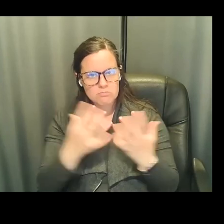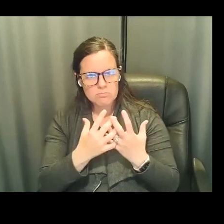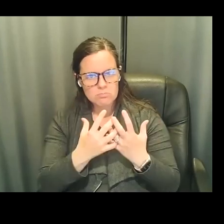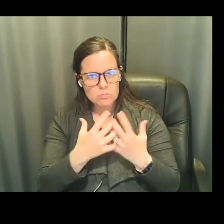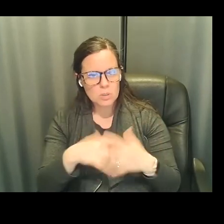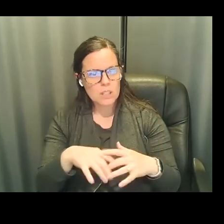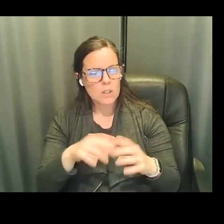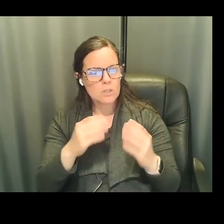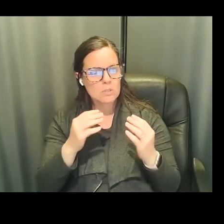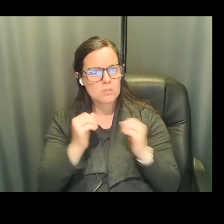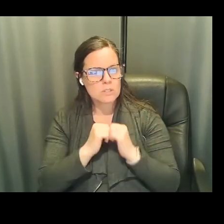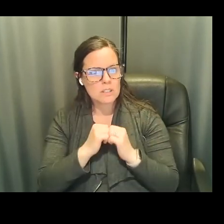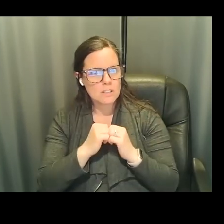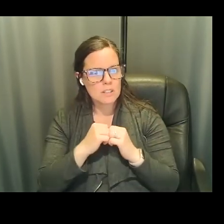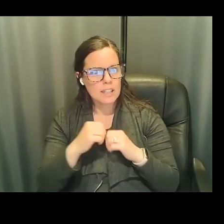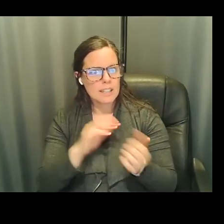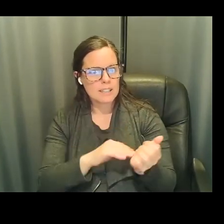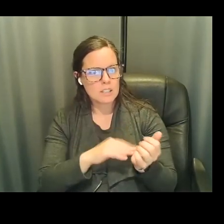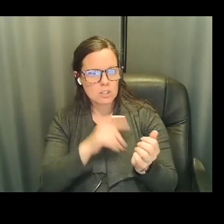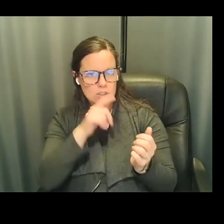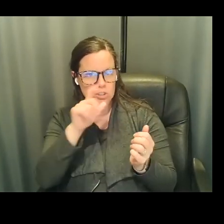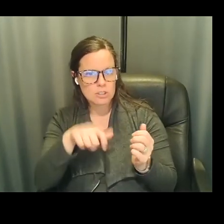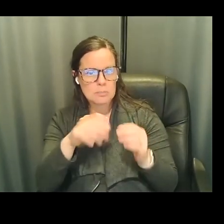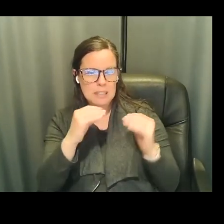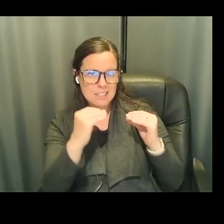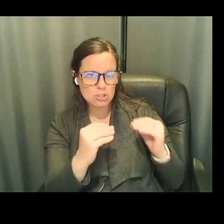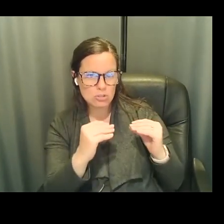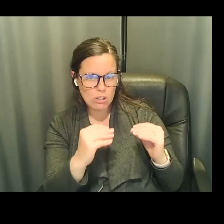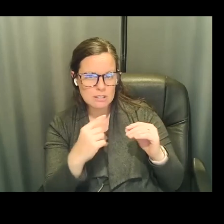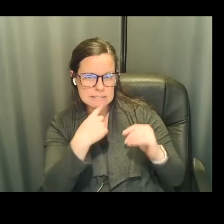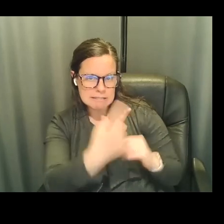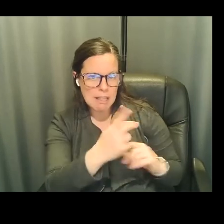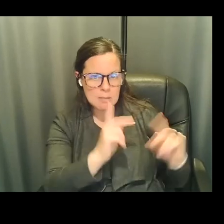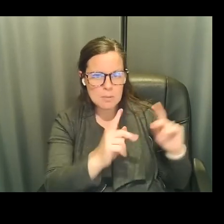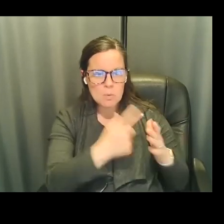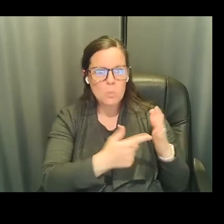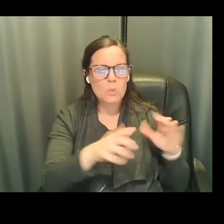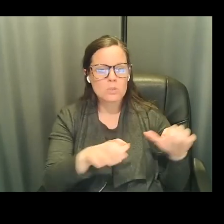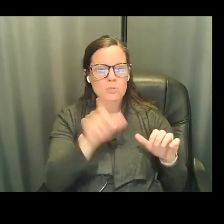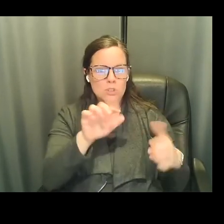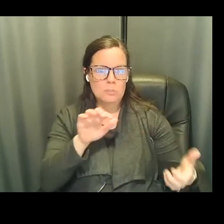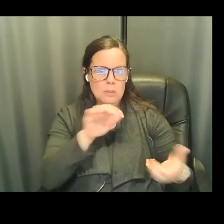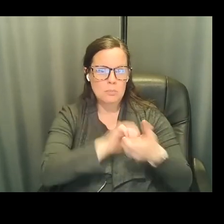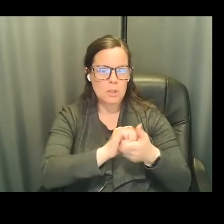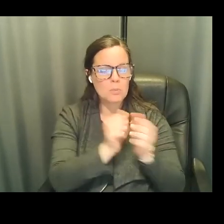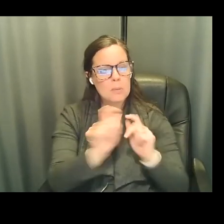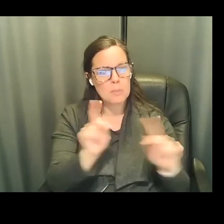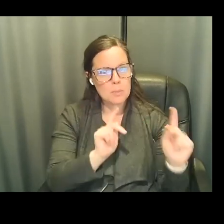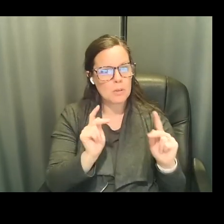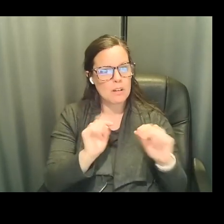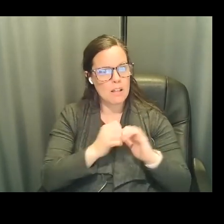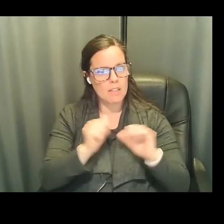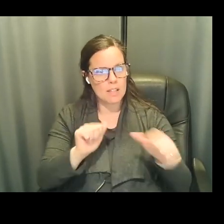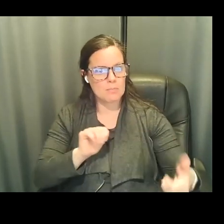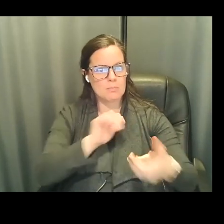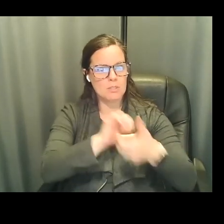be instructing patients what to do. We should partner with patients. And whenever we meet with patients, we are partnering with them to get them to better